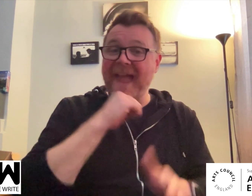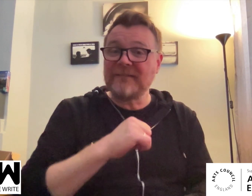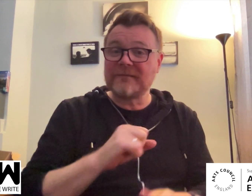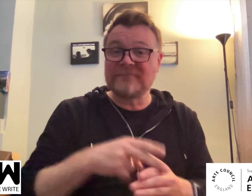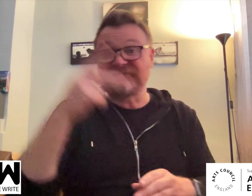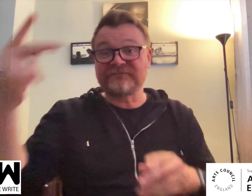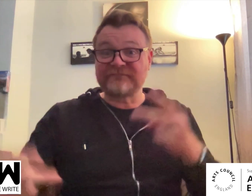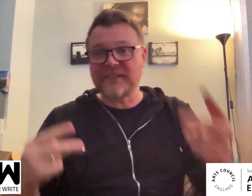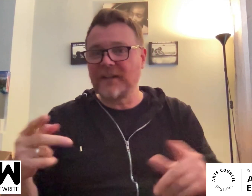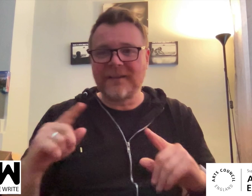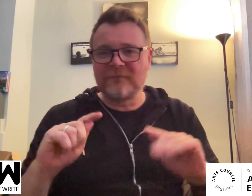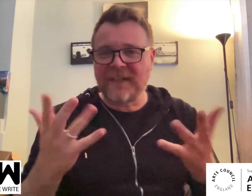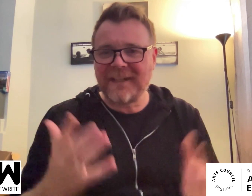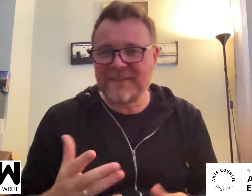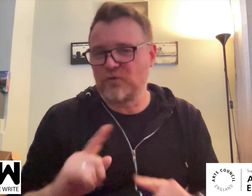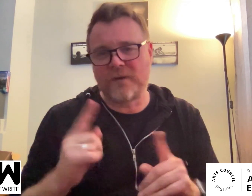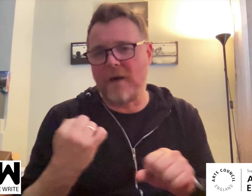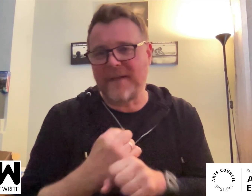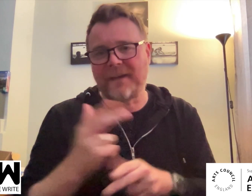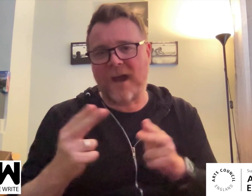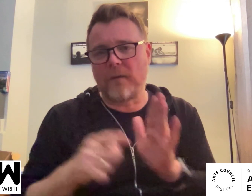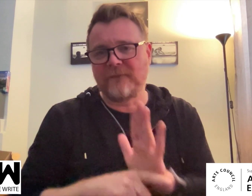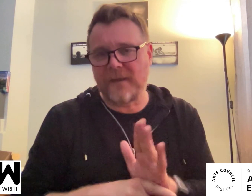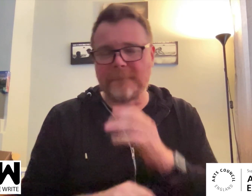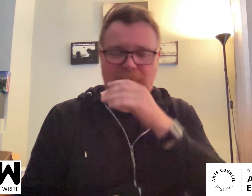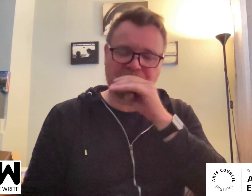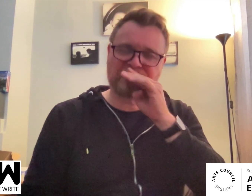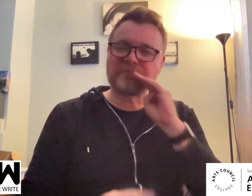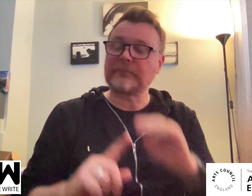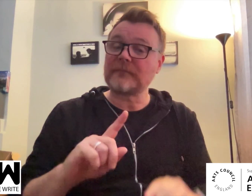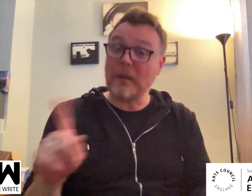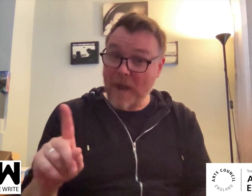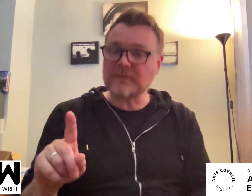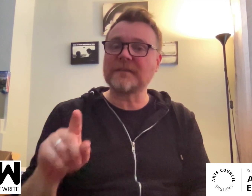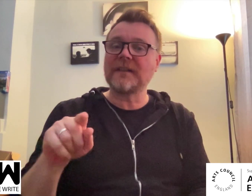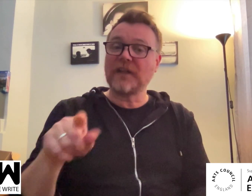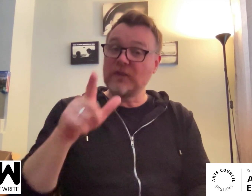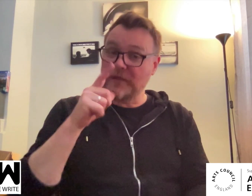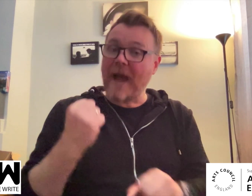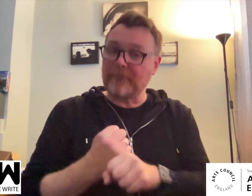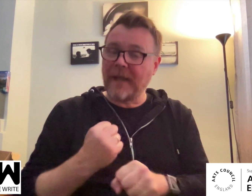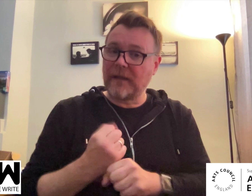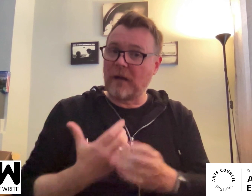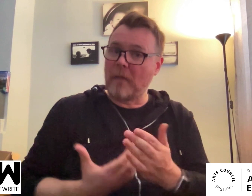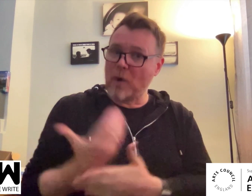to make a film. That's a huge Hollywood film. But with this, you can make a